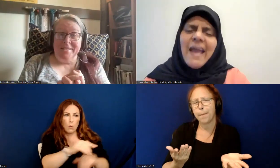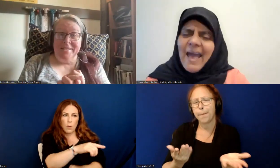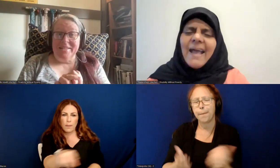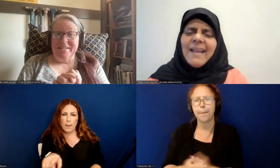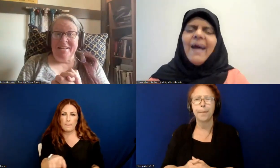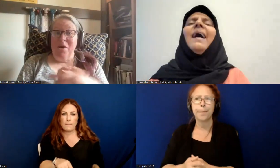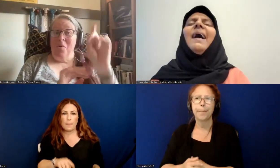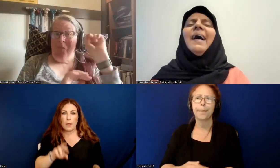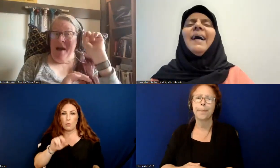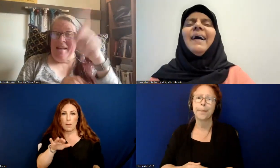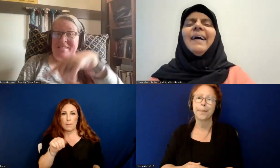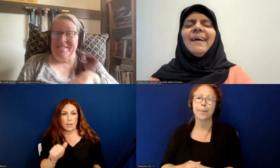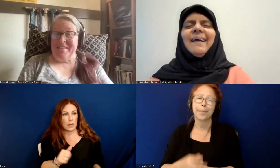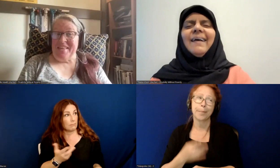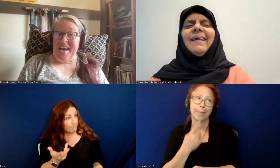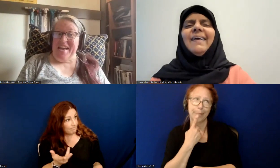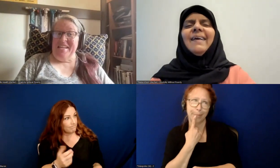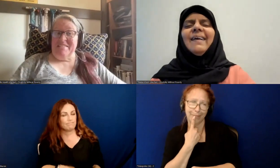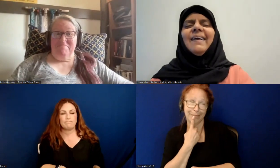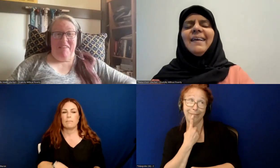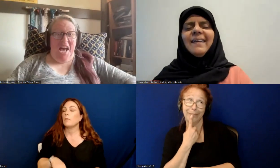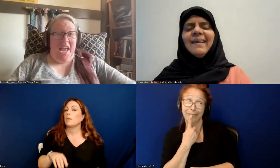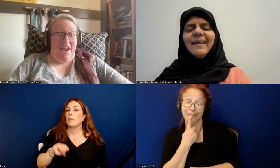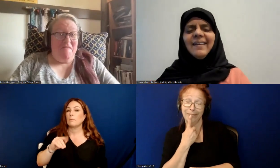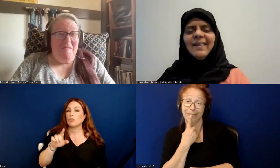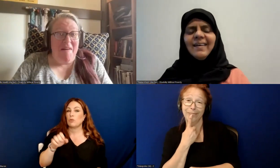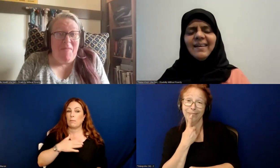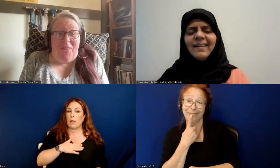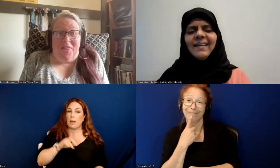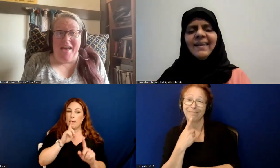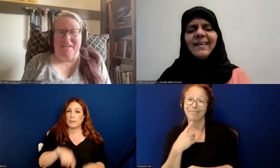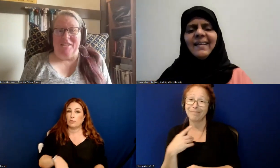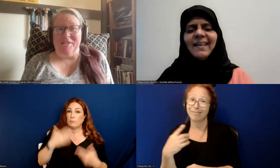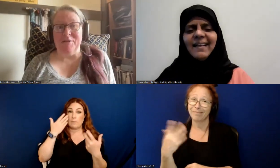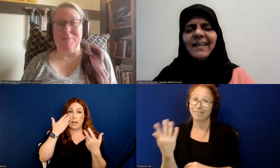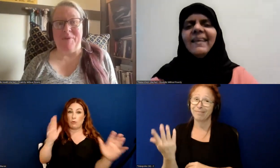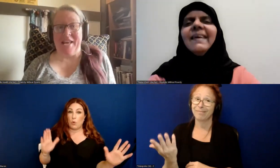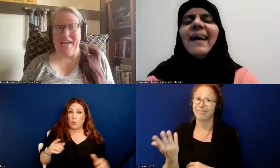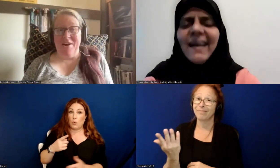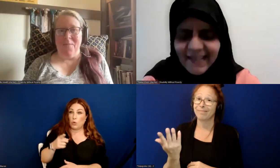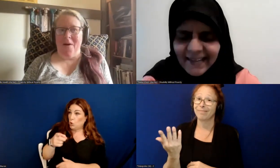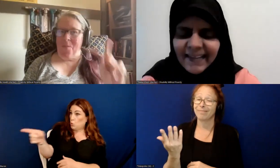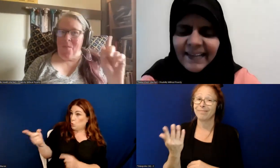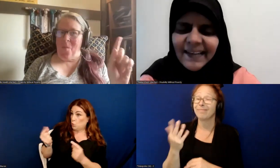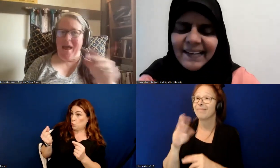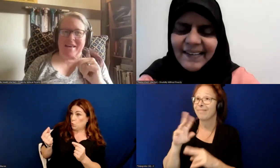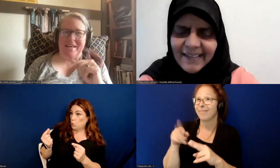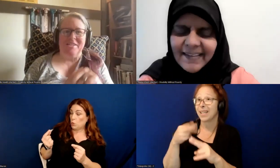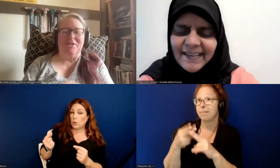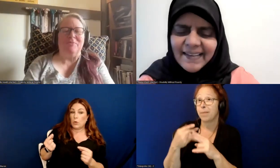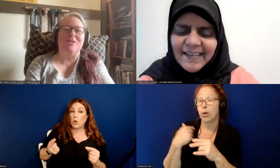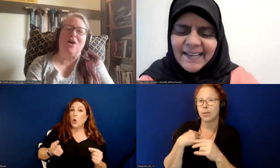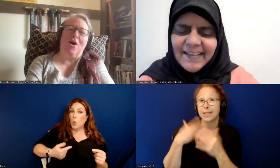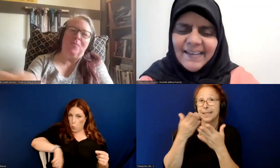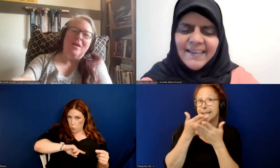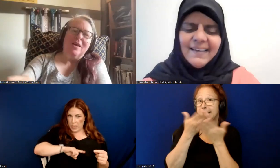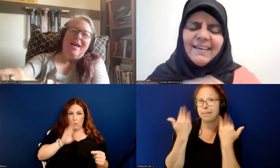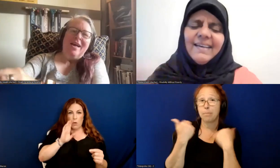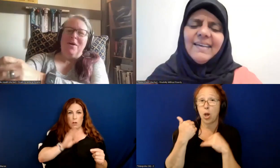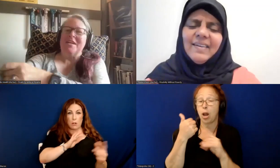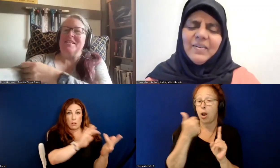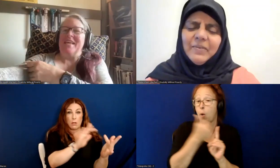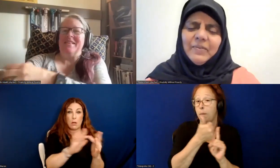think they can. my answer to that is I don't know what they're going to do, but I Yeah. know what we're going to do.